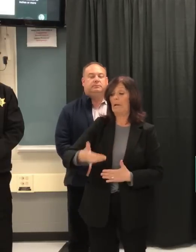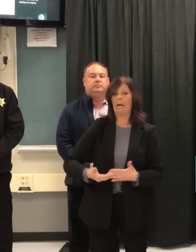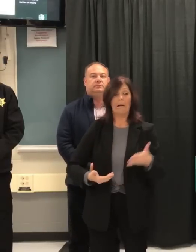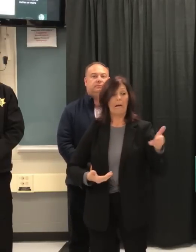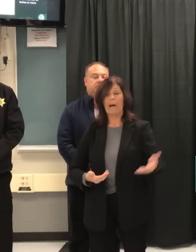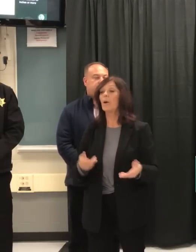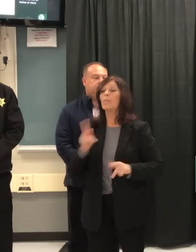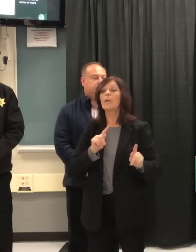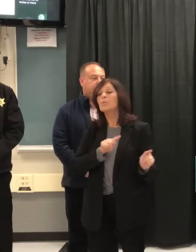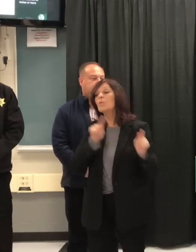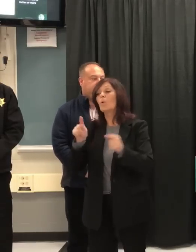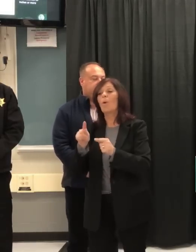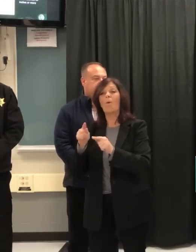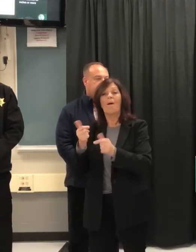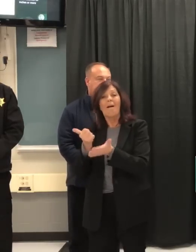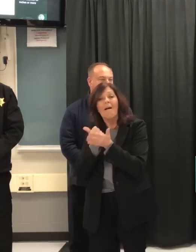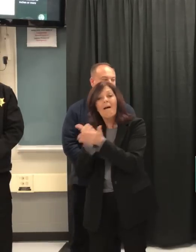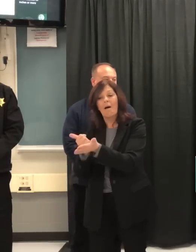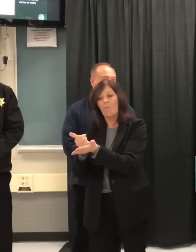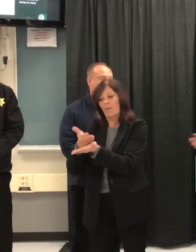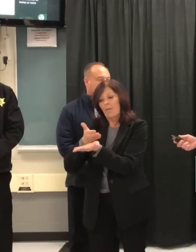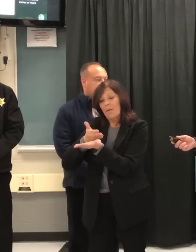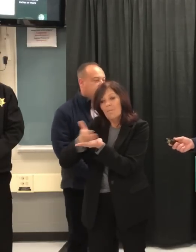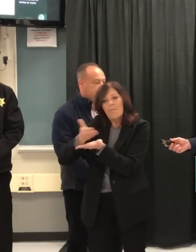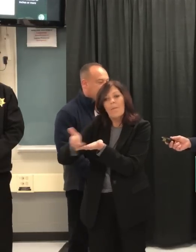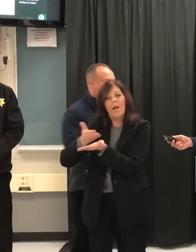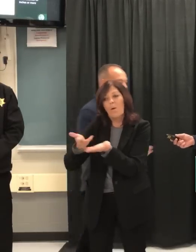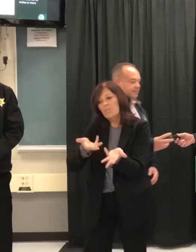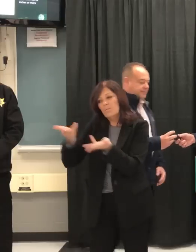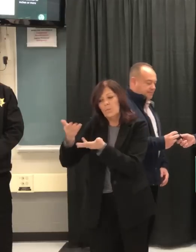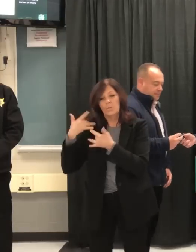of parties to assist them in snow removal in their communities.